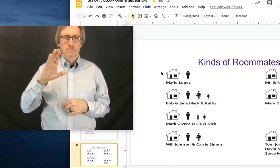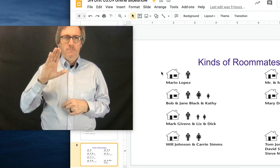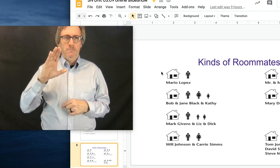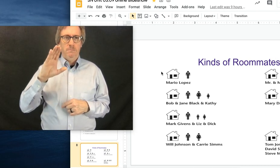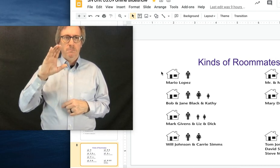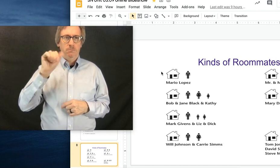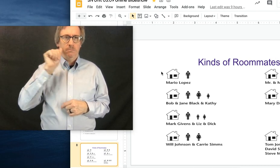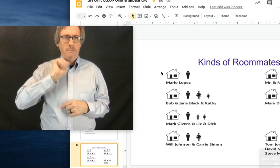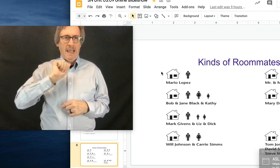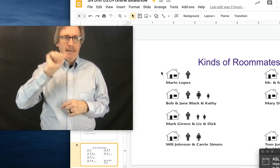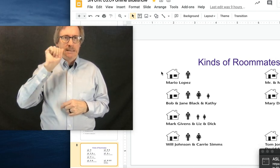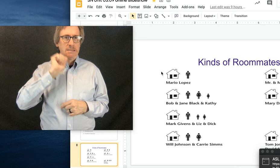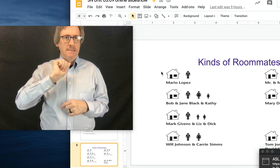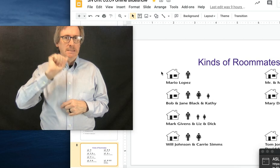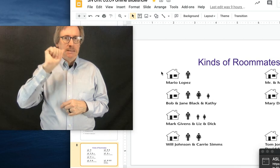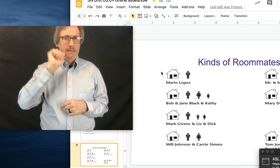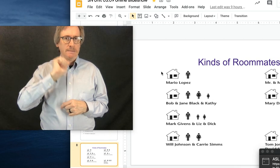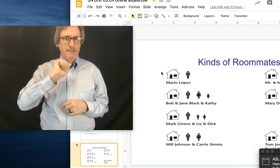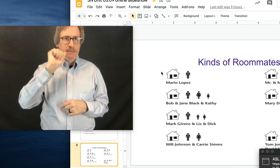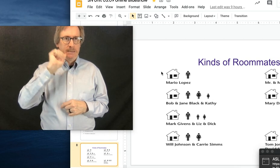aunt,